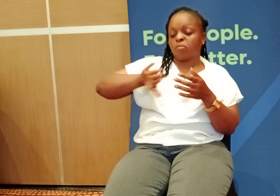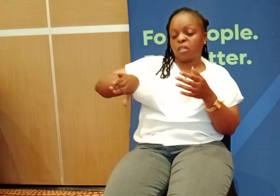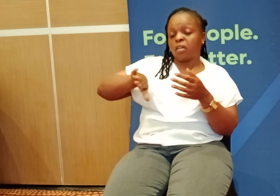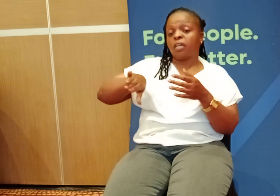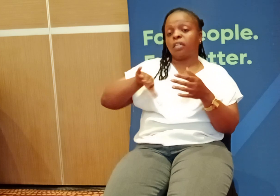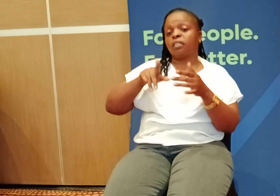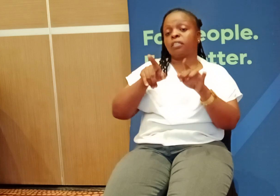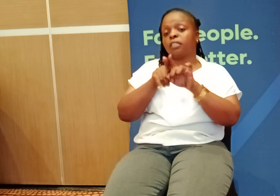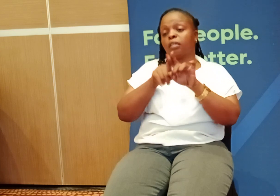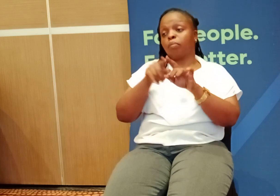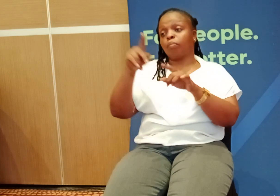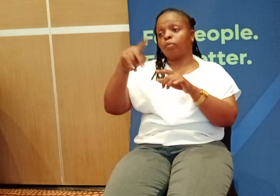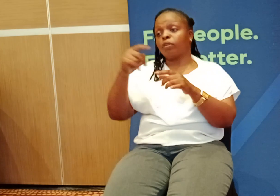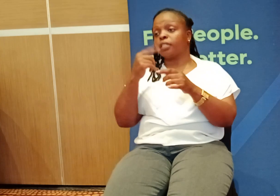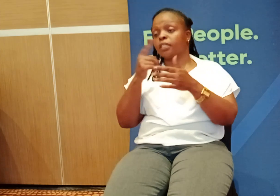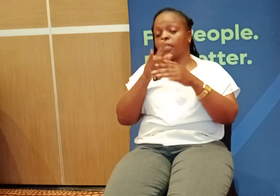of looked at our mortgage